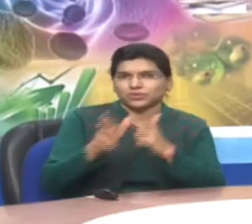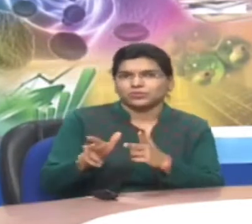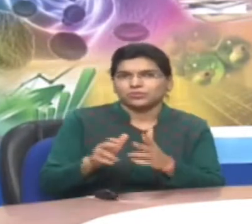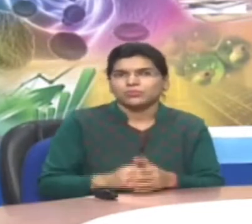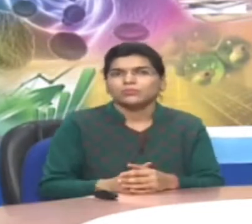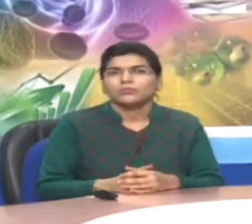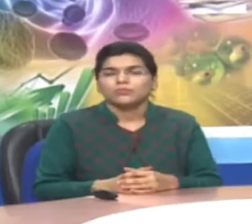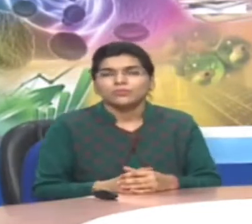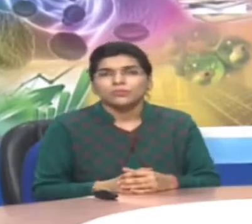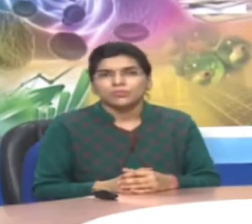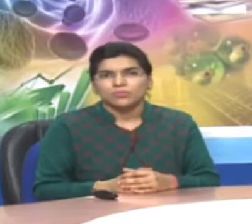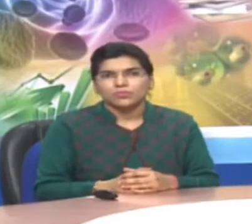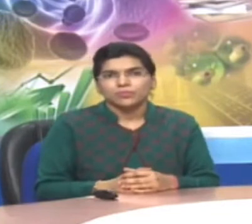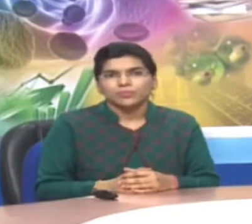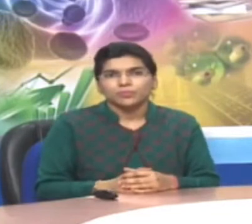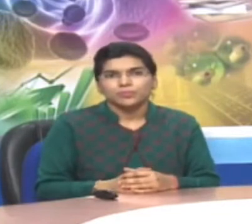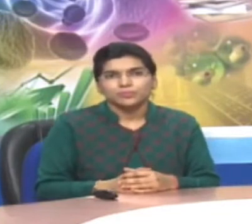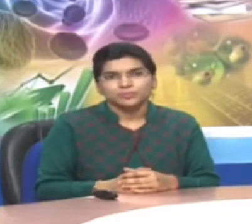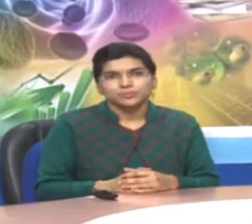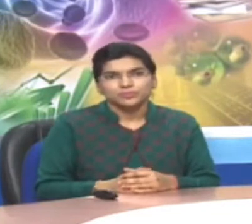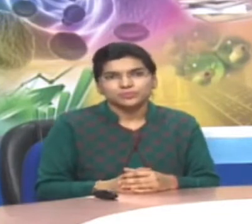The intruder says,